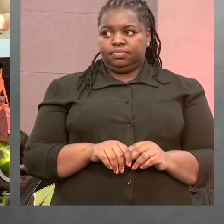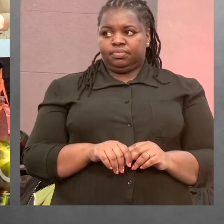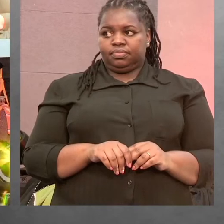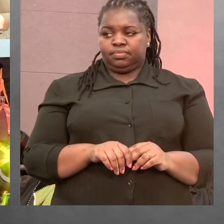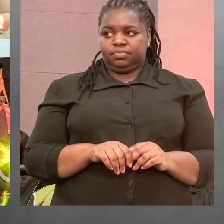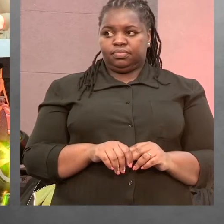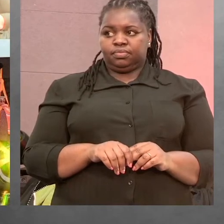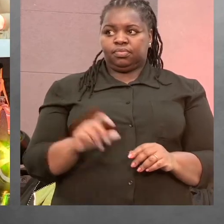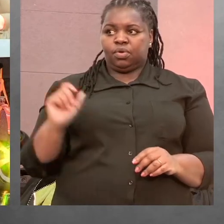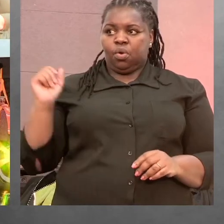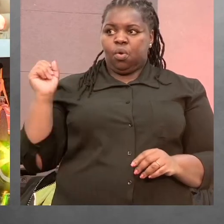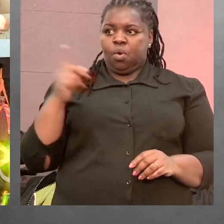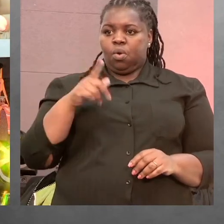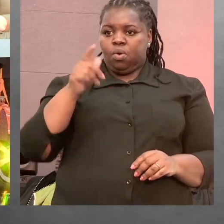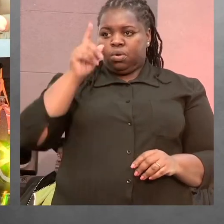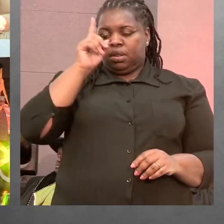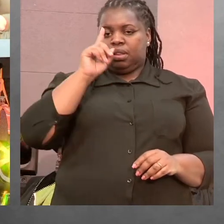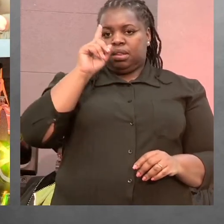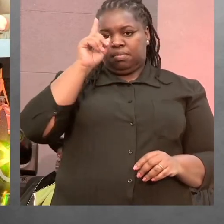All men